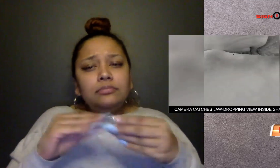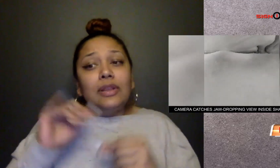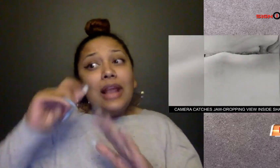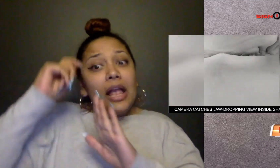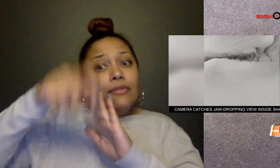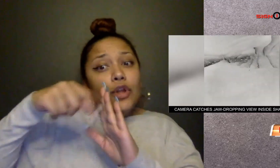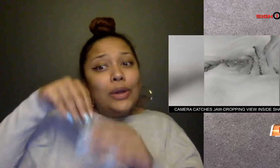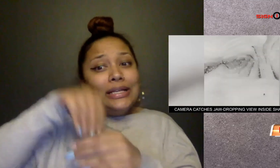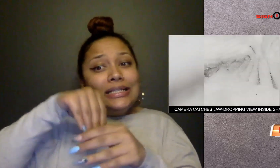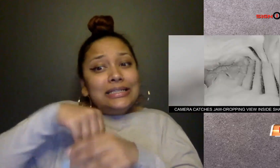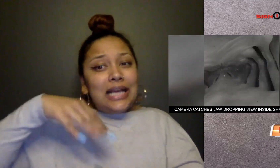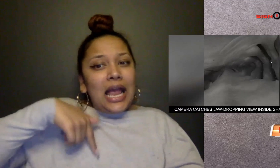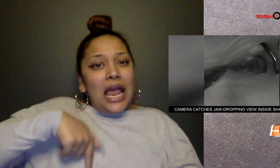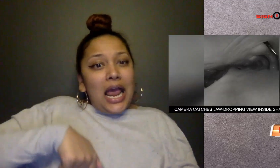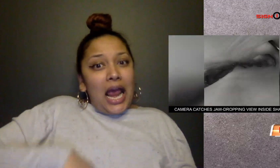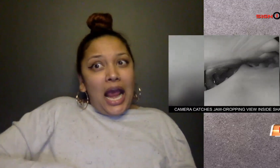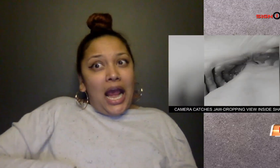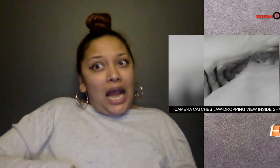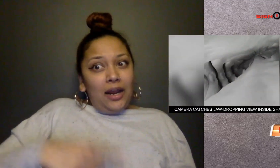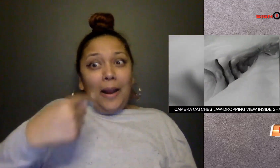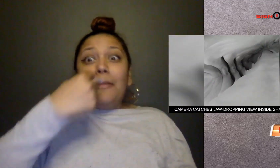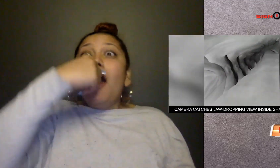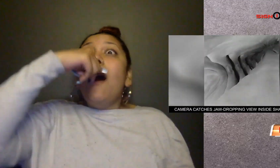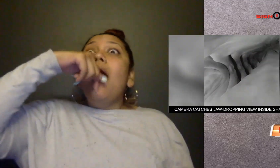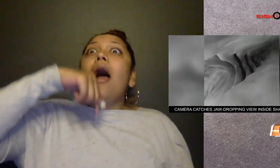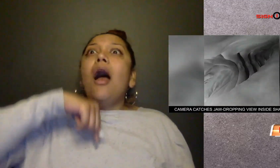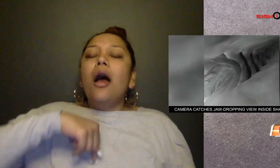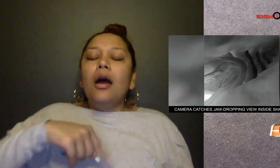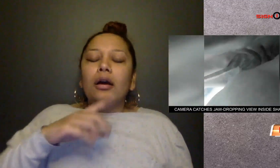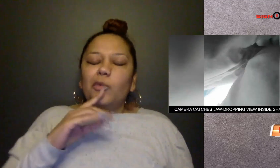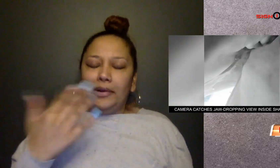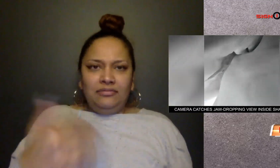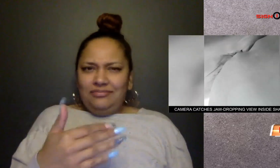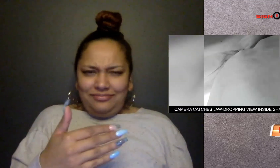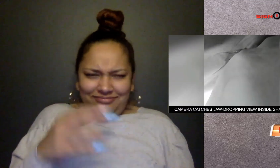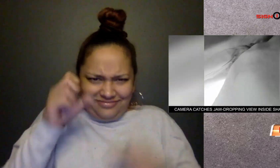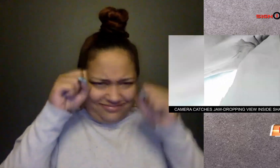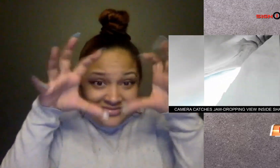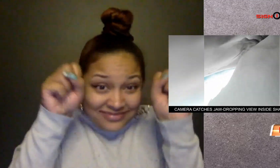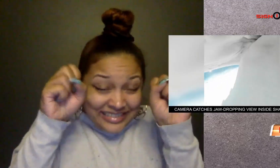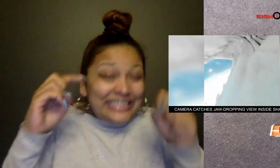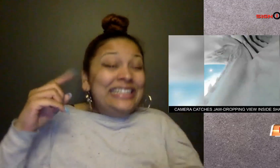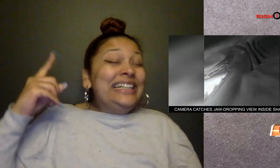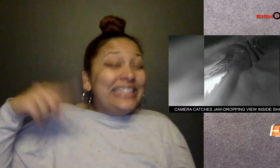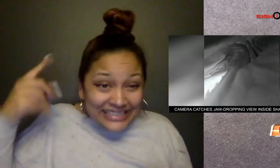viewers said the video inside the shark's mouth is insane